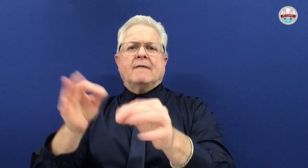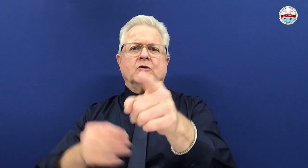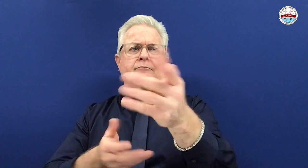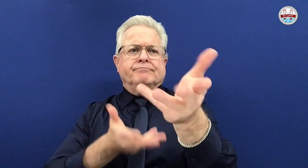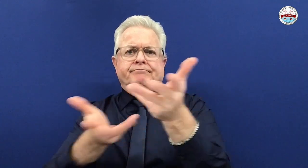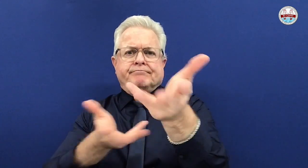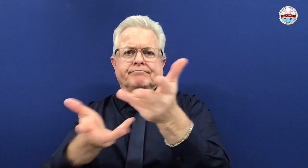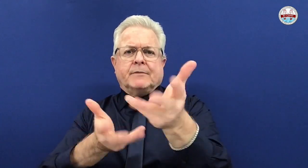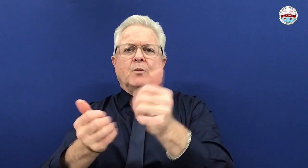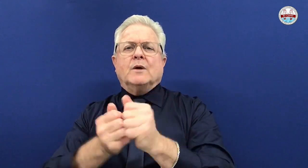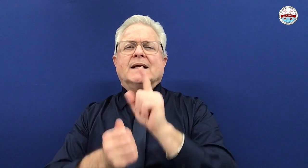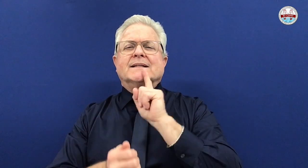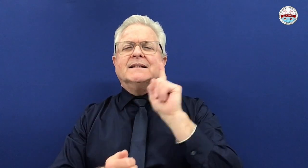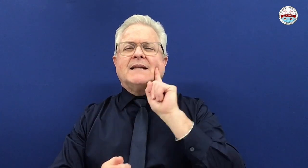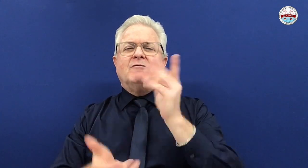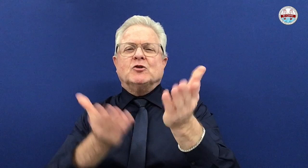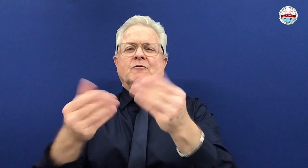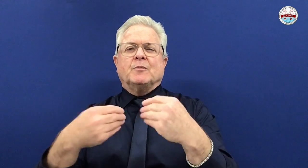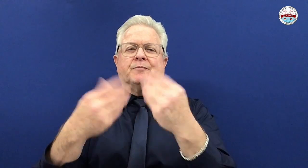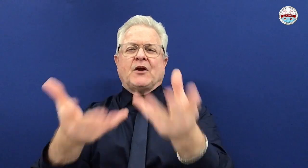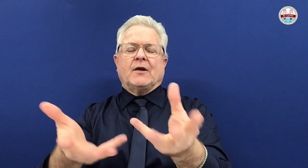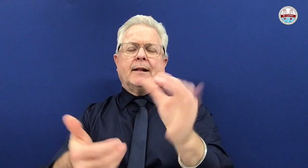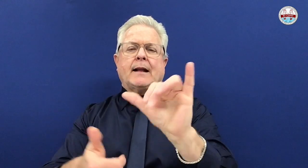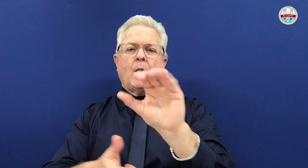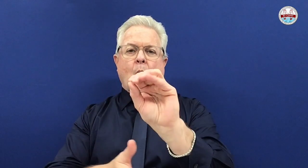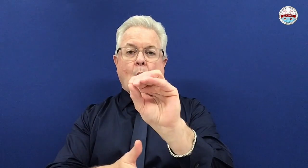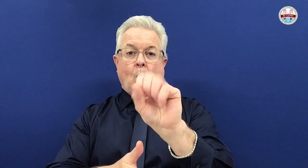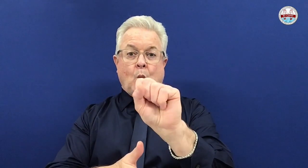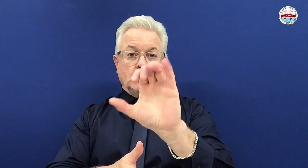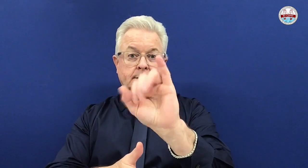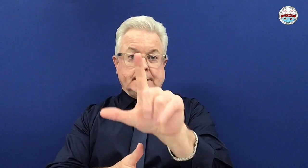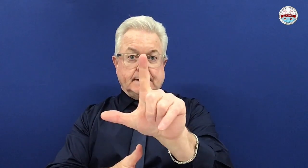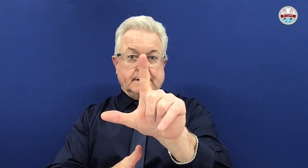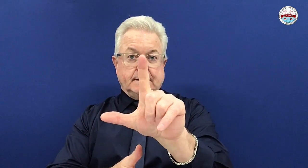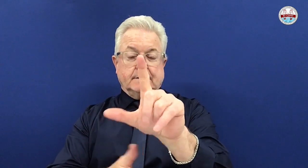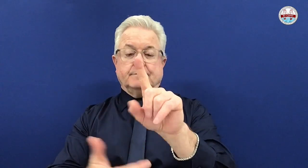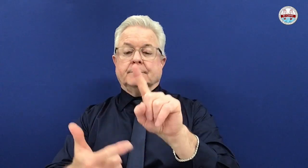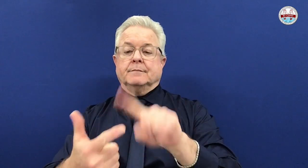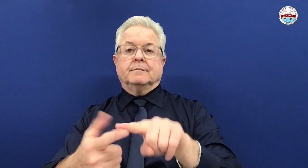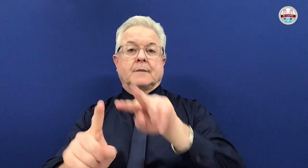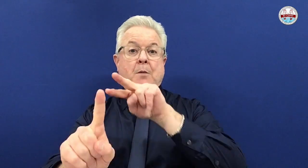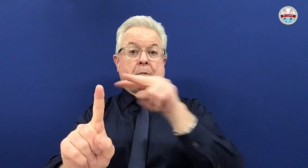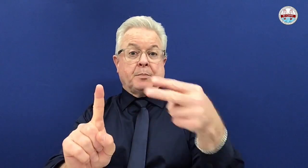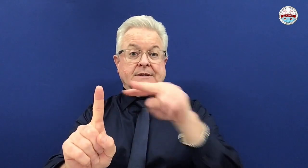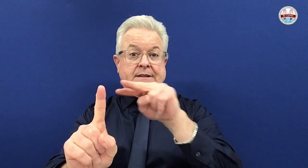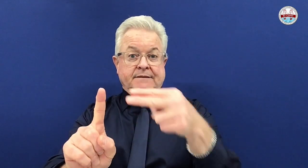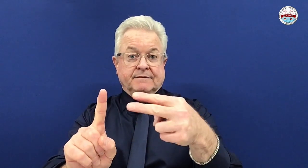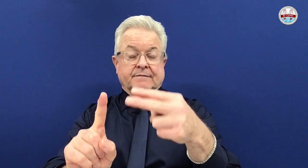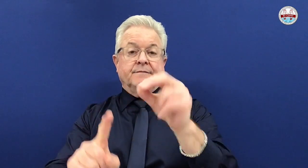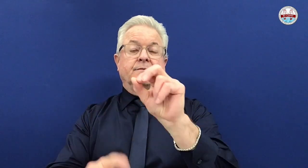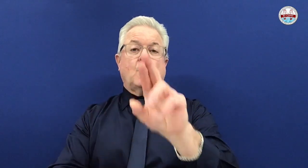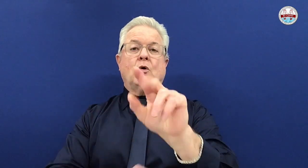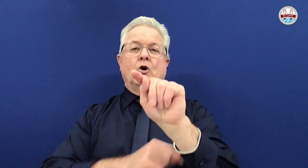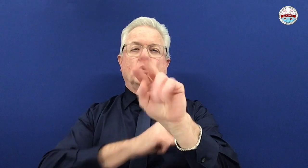Or if you are working with one of the deaf service providers like OSOL,